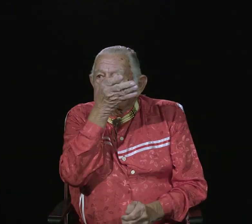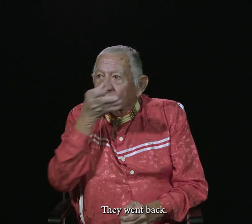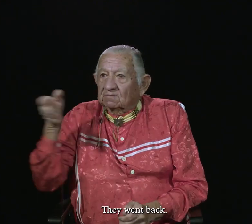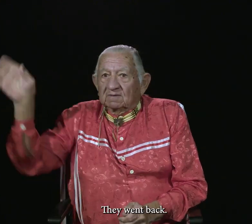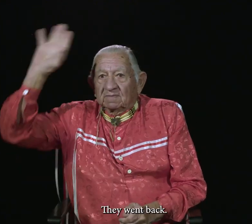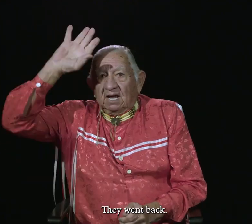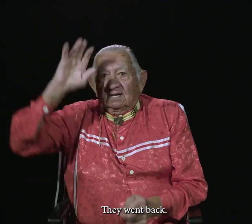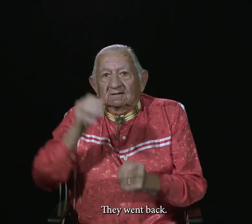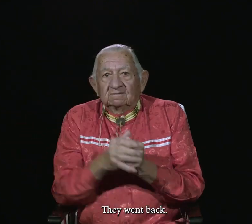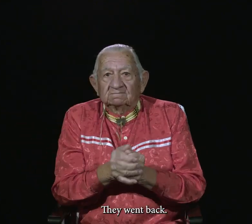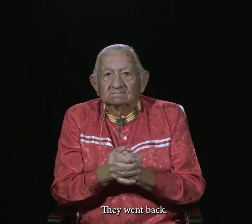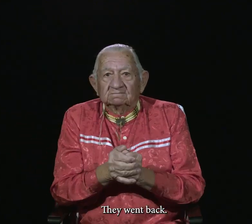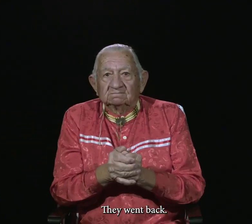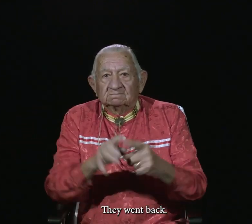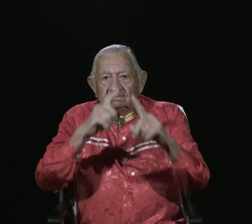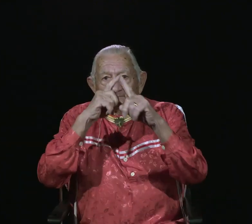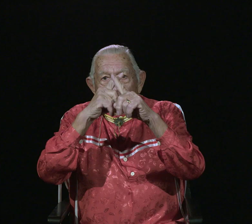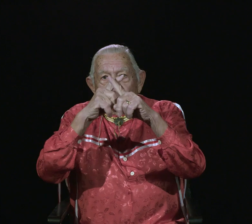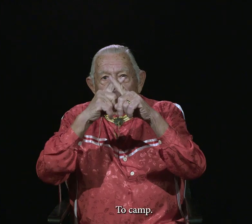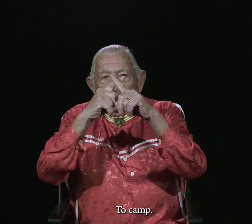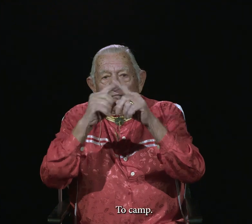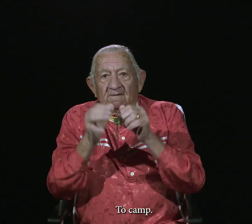They went back to camp.